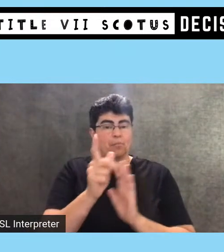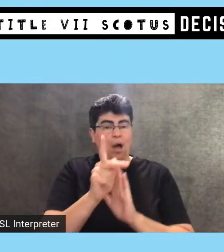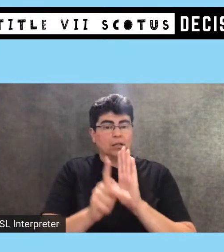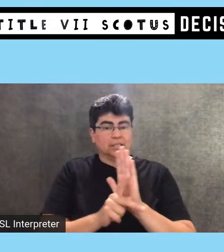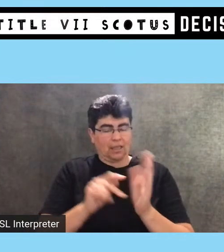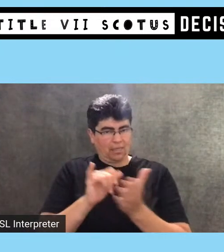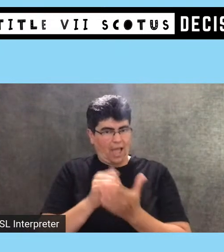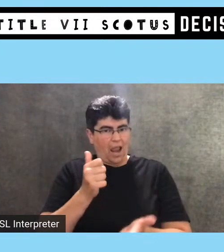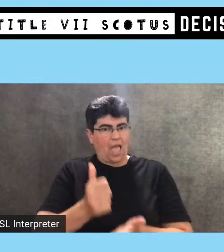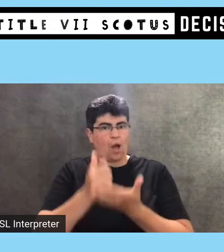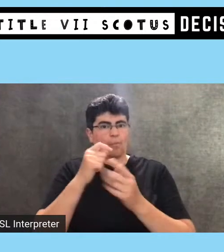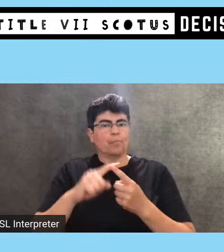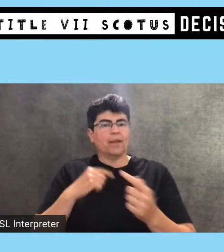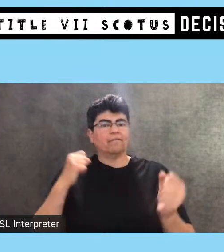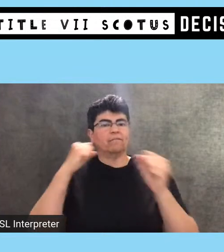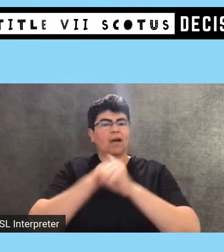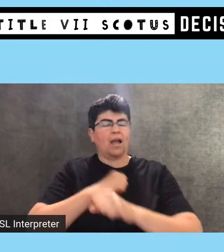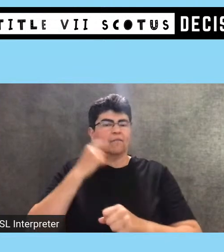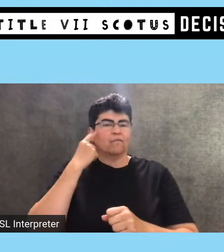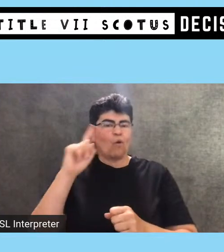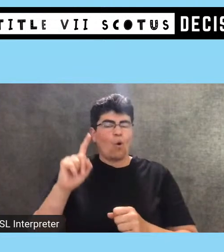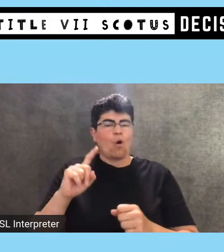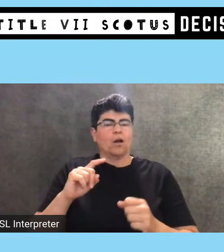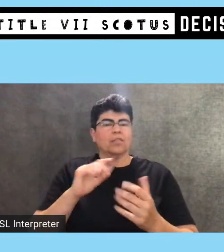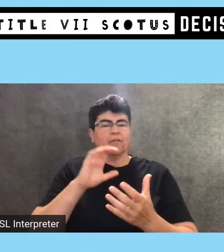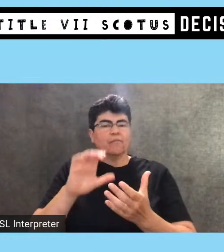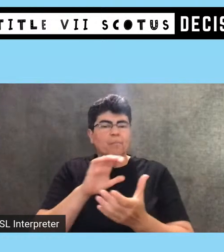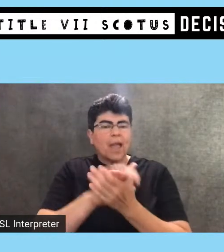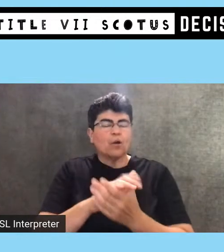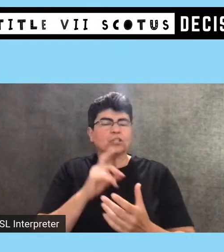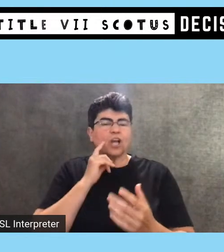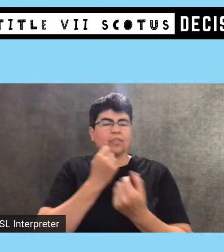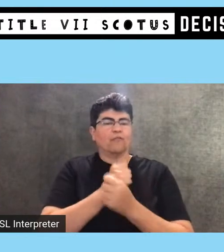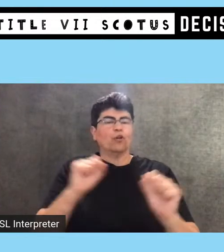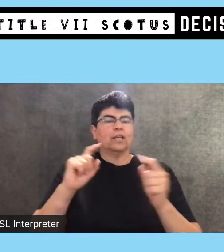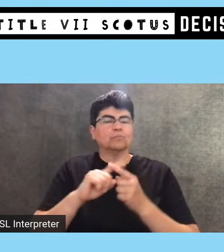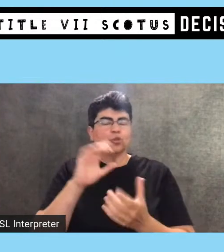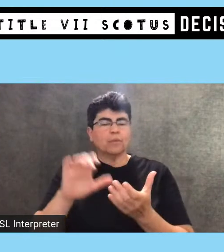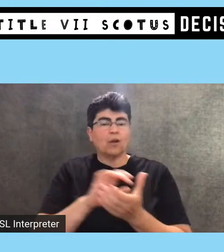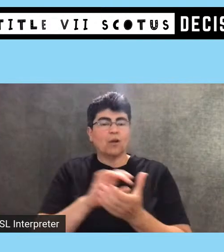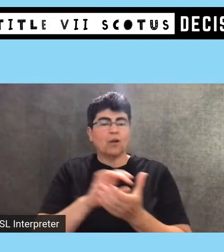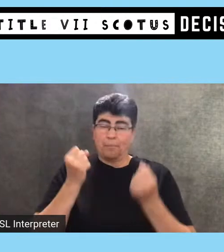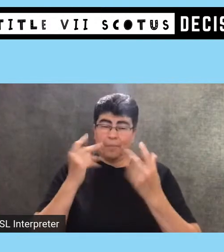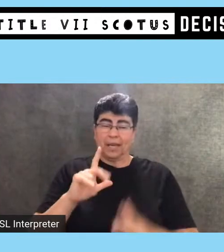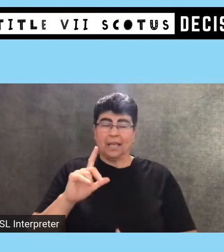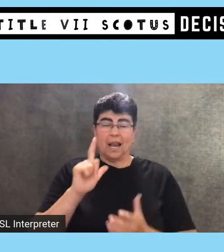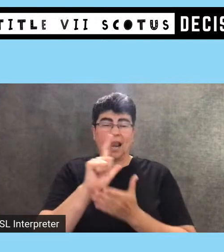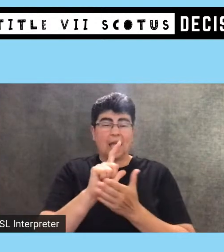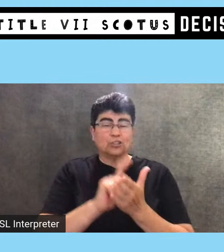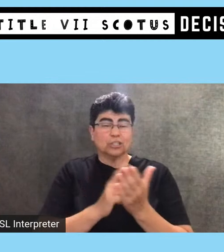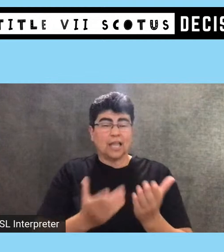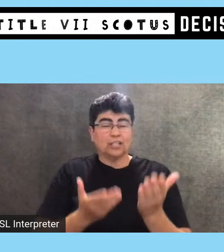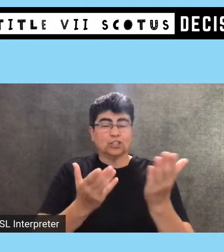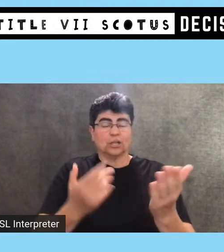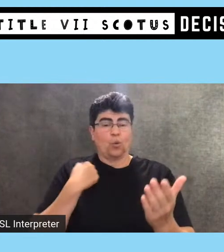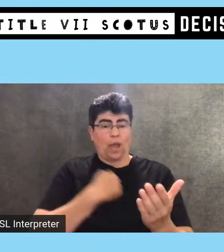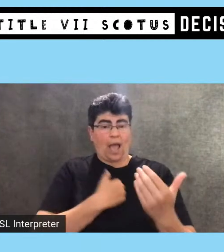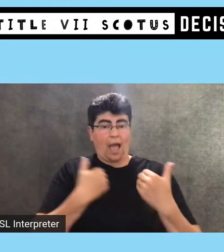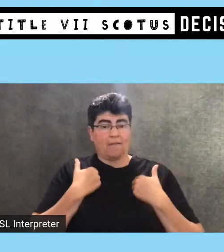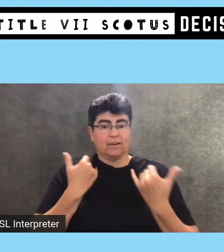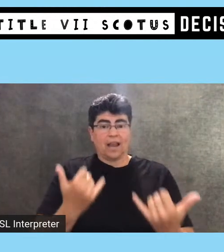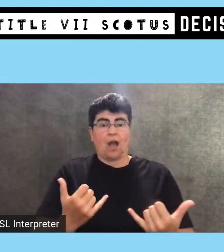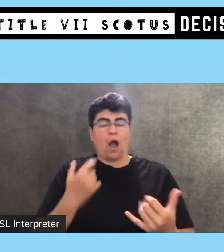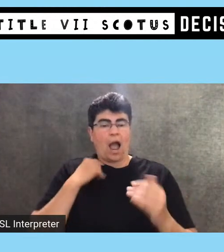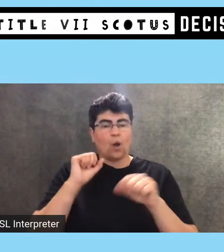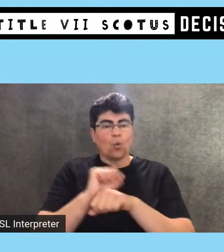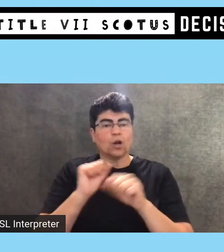fight for marriage and the freedom to marry. And a lot of the LGBTQ pieces of legislation that we have now, as I worked with